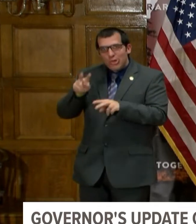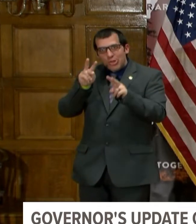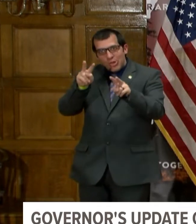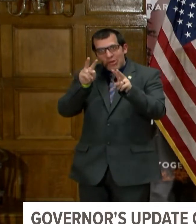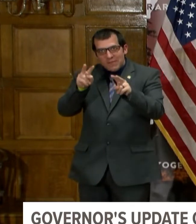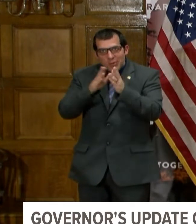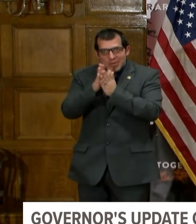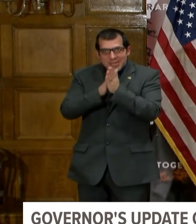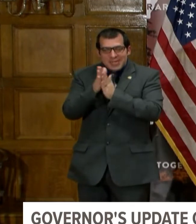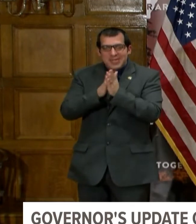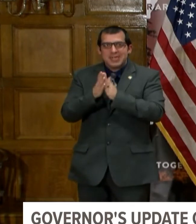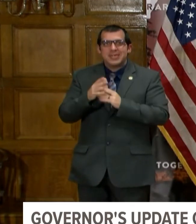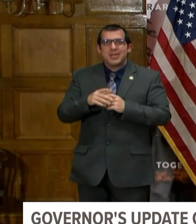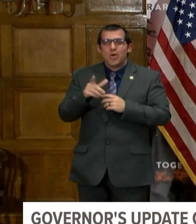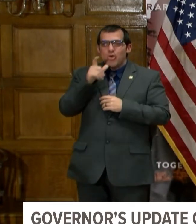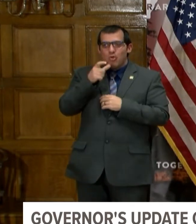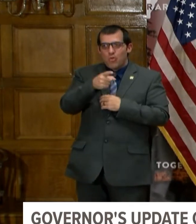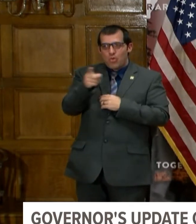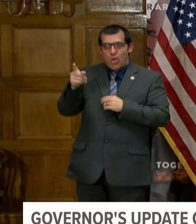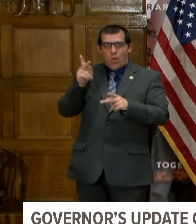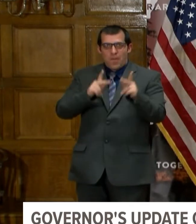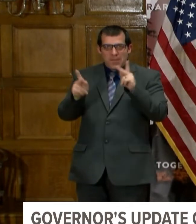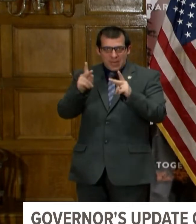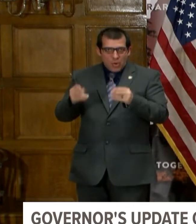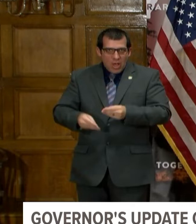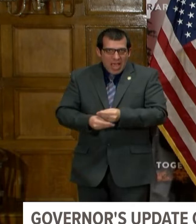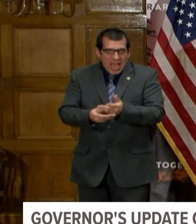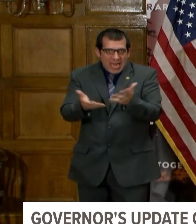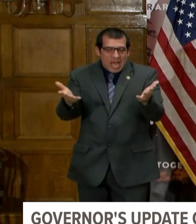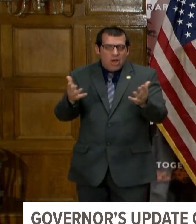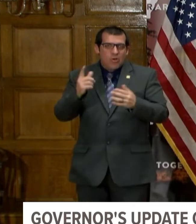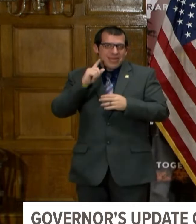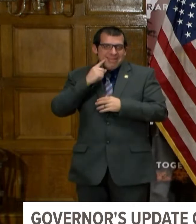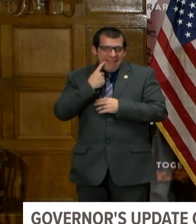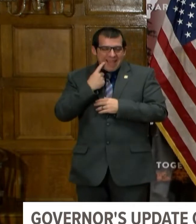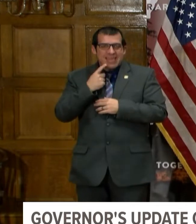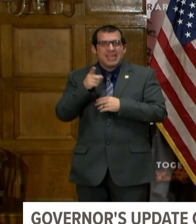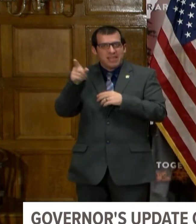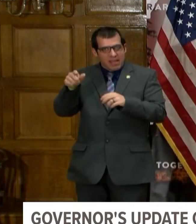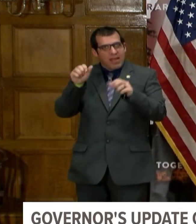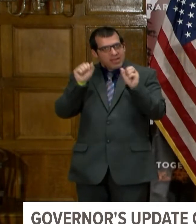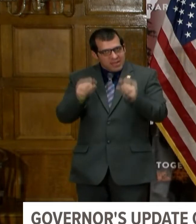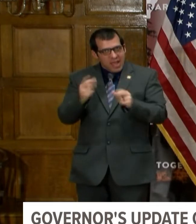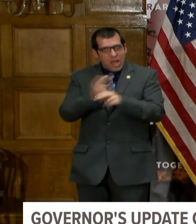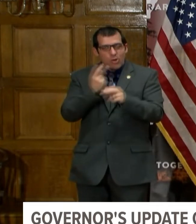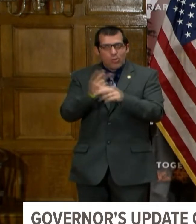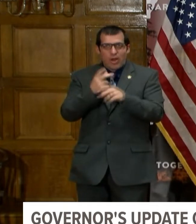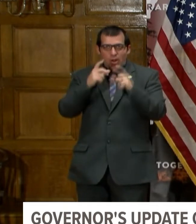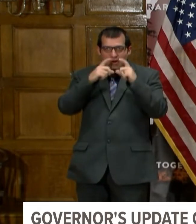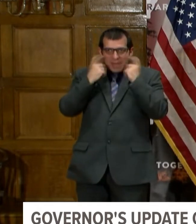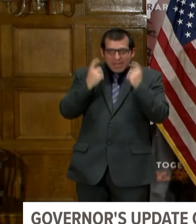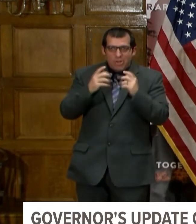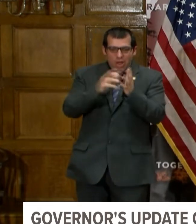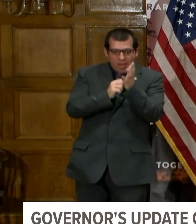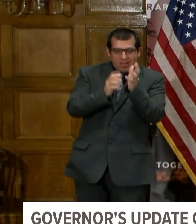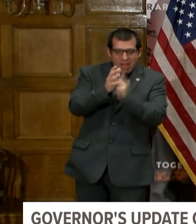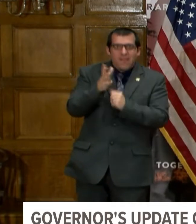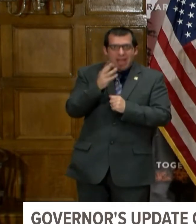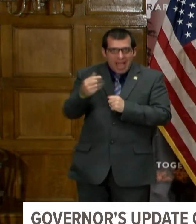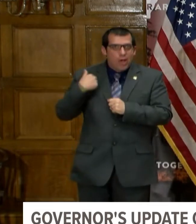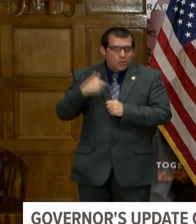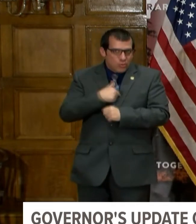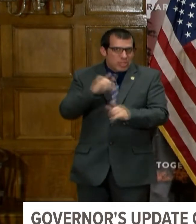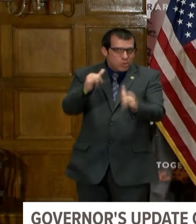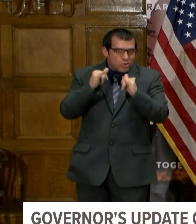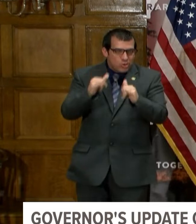this. The people who are handing out candy can wear a face mask and gloves, and so will we. And it